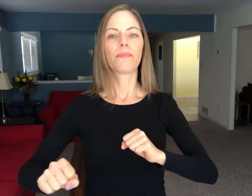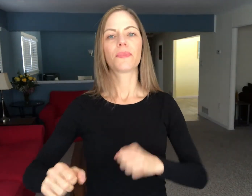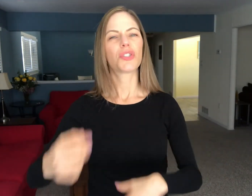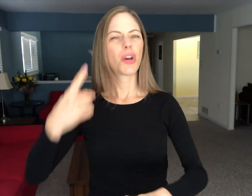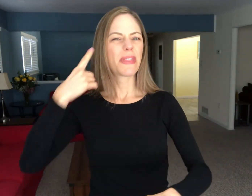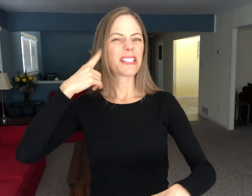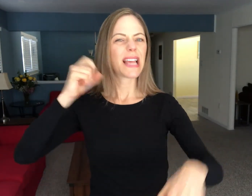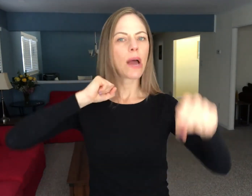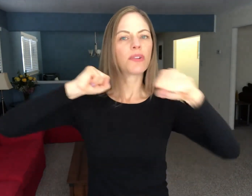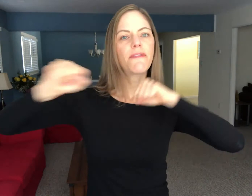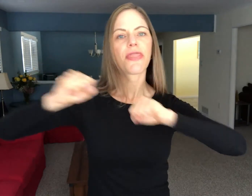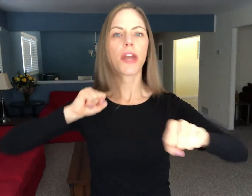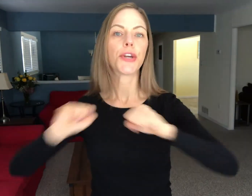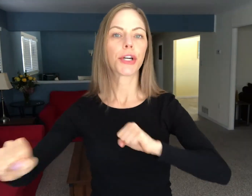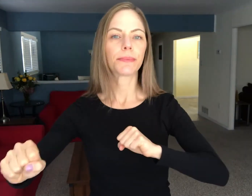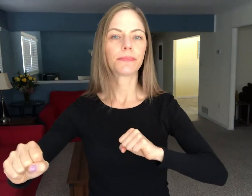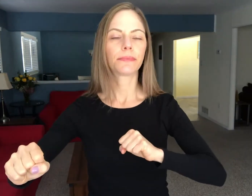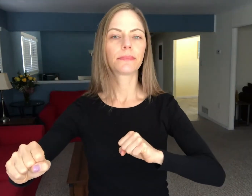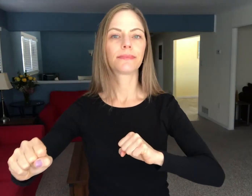It's showing the sound of thunder.